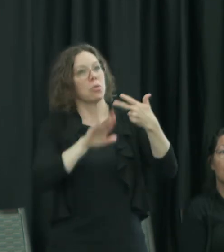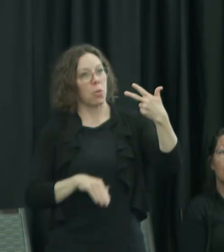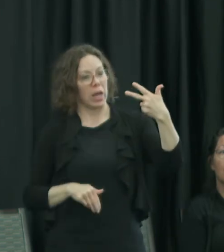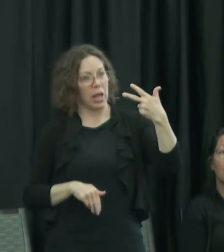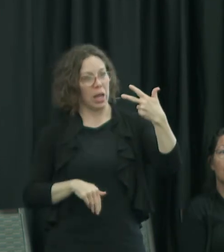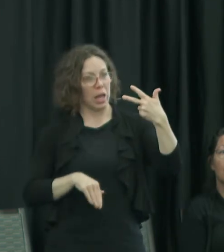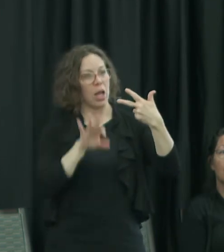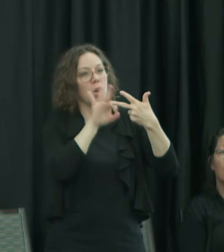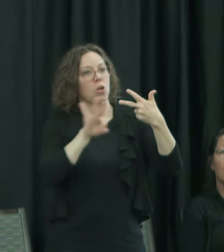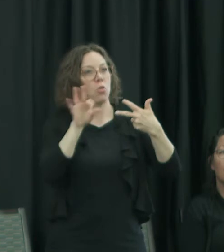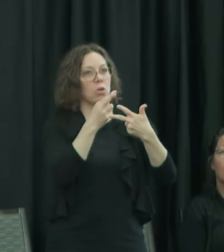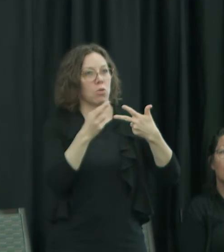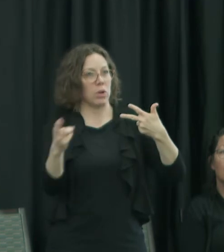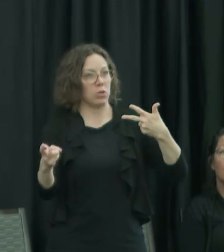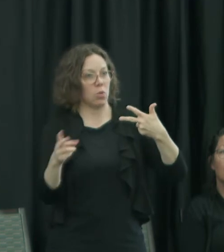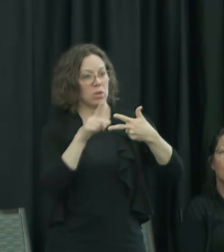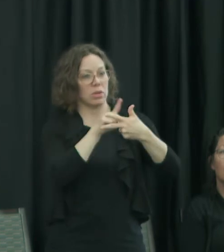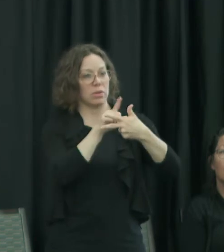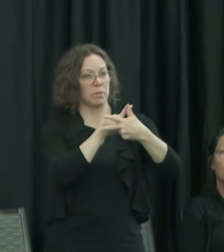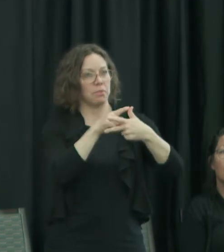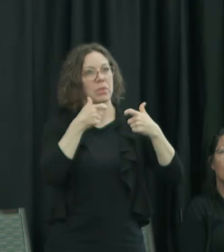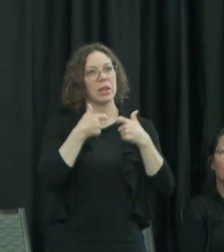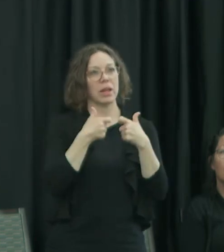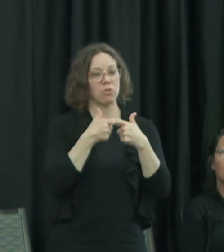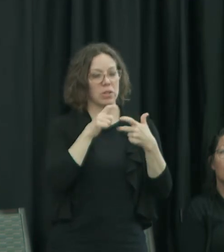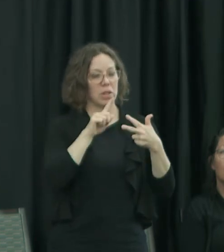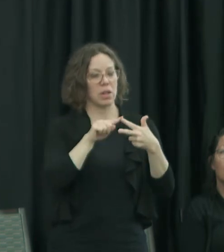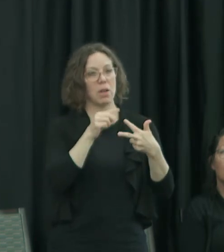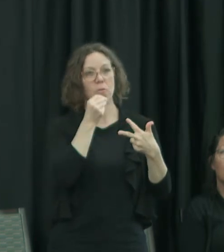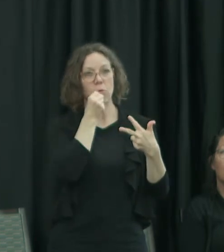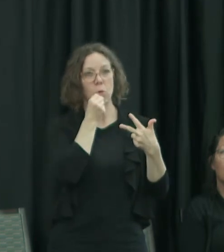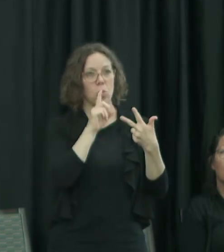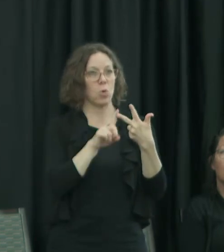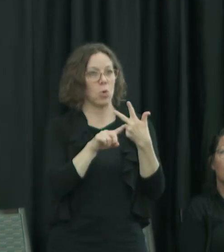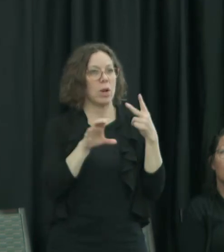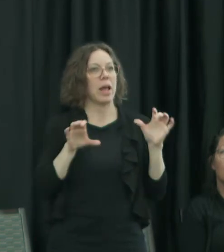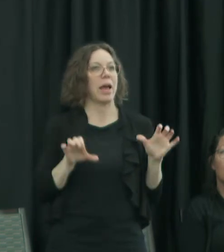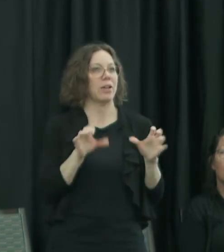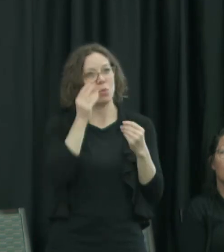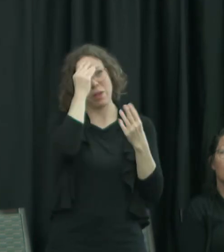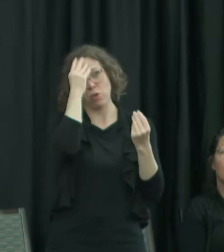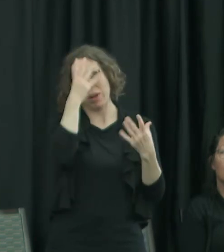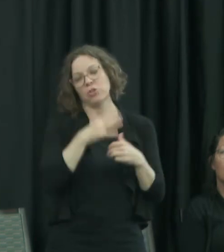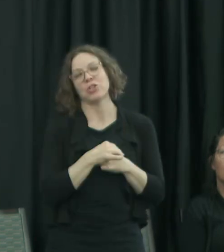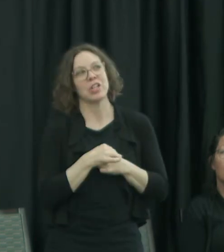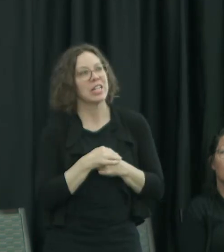initial critical resources: electricity, food, and actionable information.